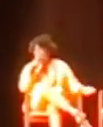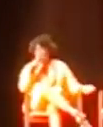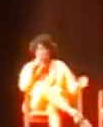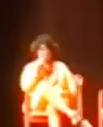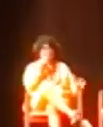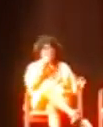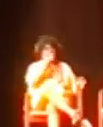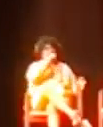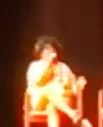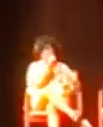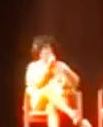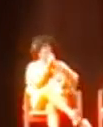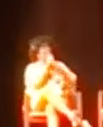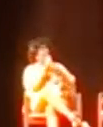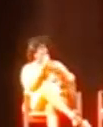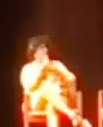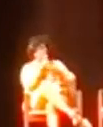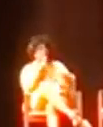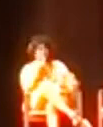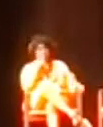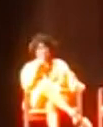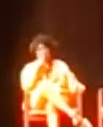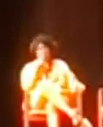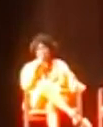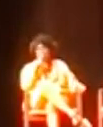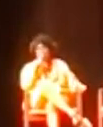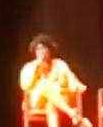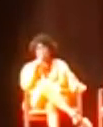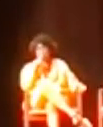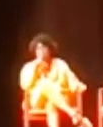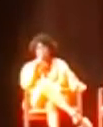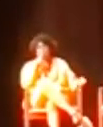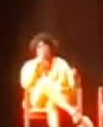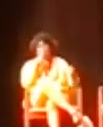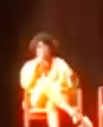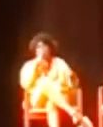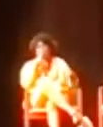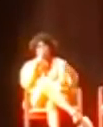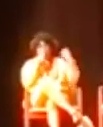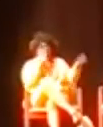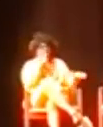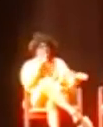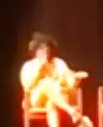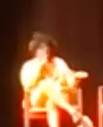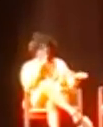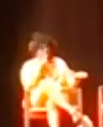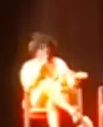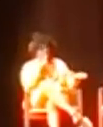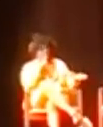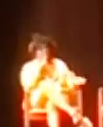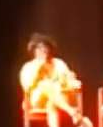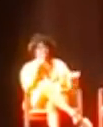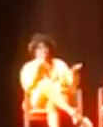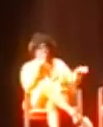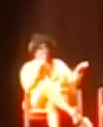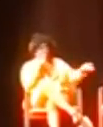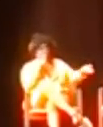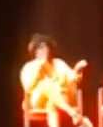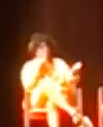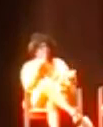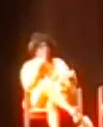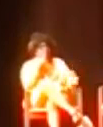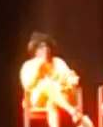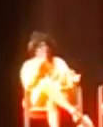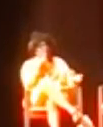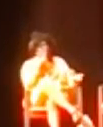Shania. And Shania, and both of them were just so appreciative of you, Hone, and the work, and